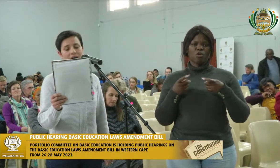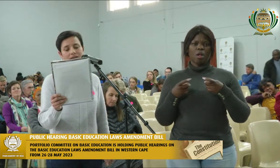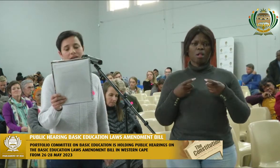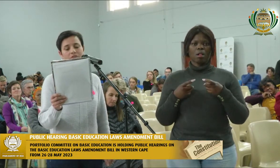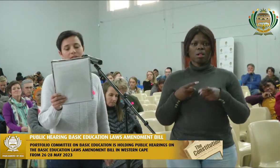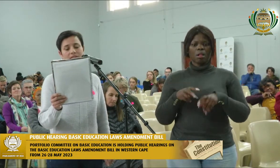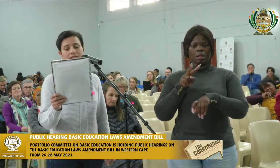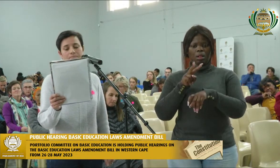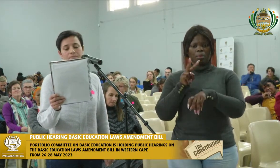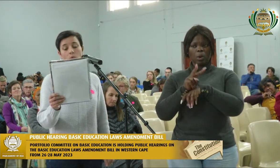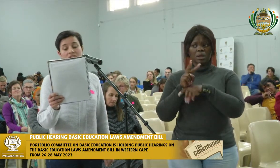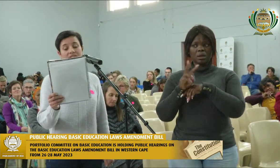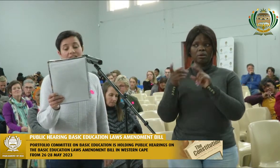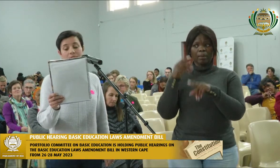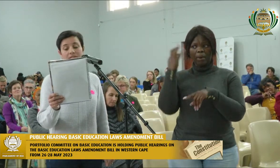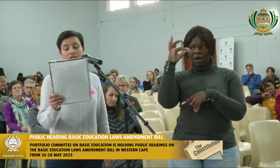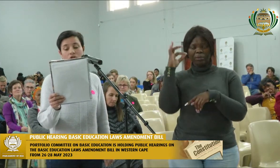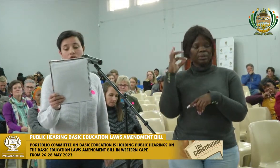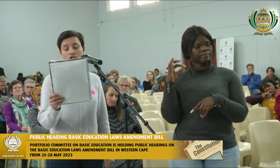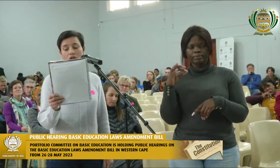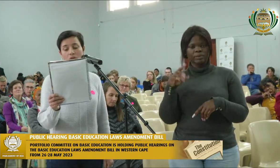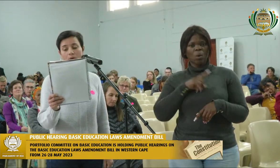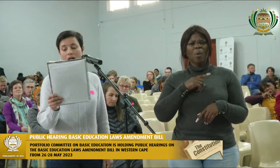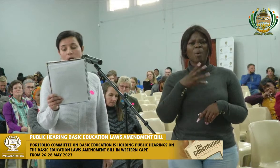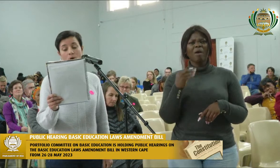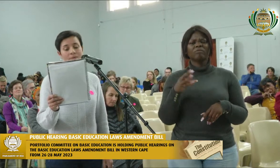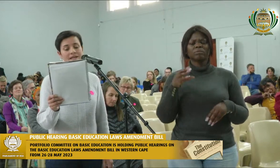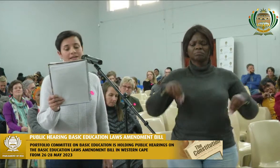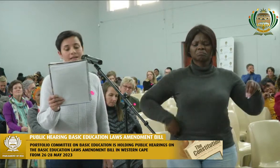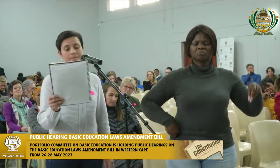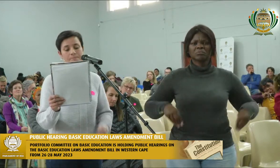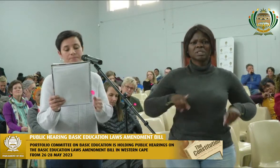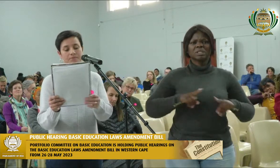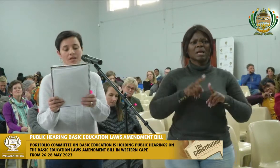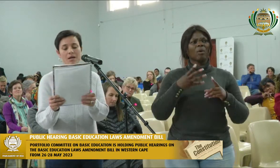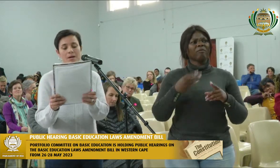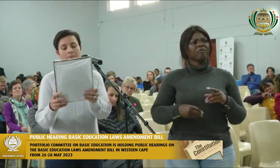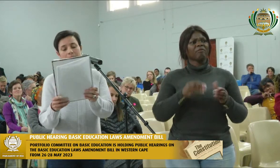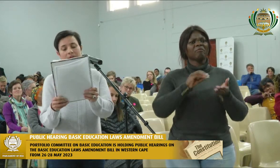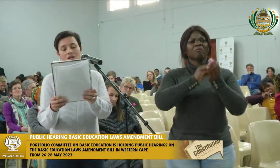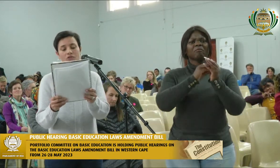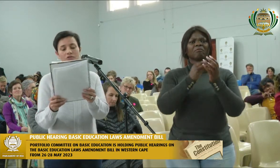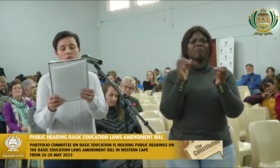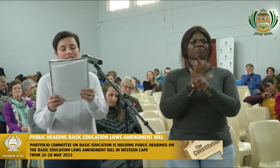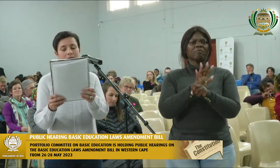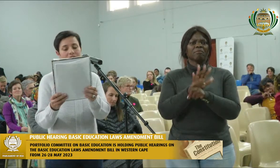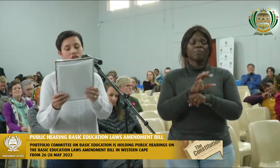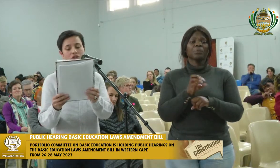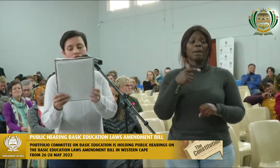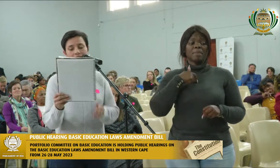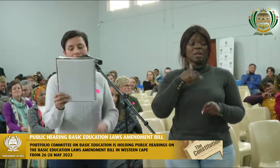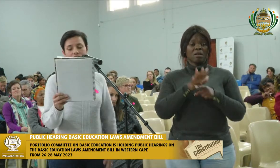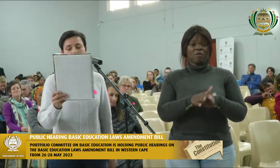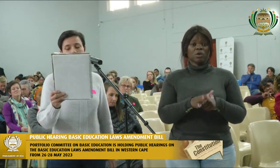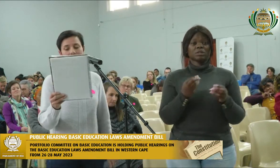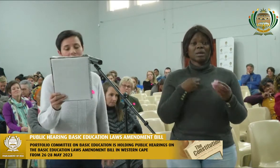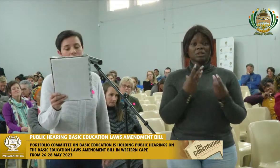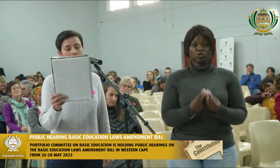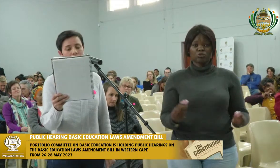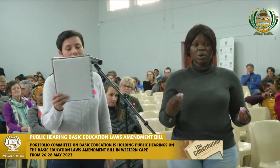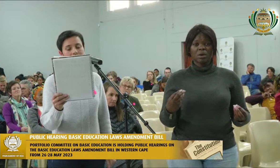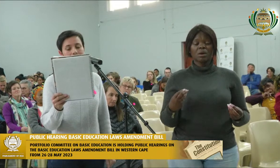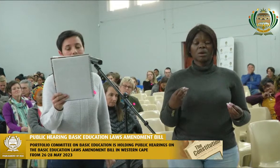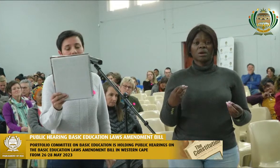monitored by the government, with scammers and crooks on the prowl permanently. by me not forcing my children into the